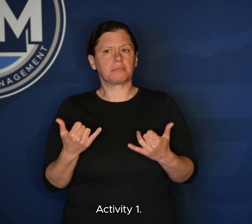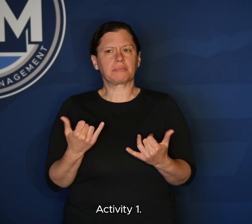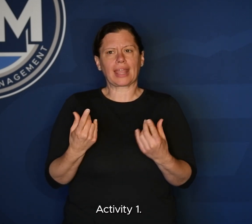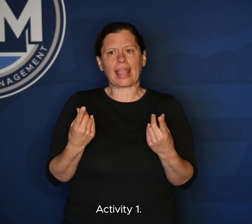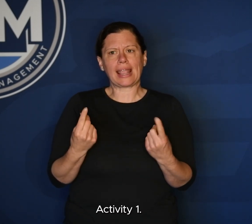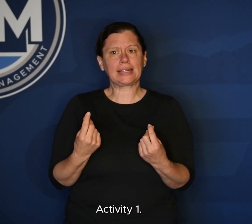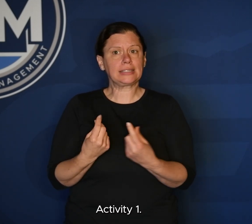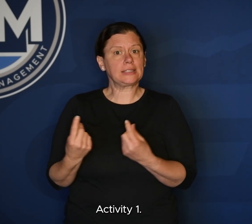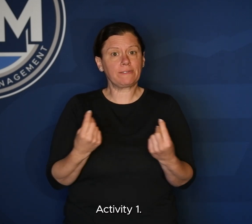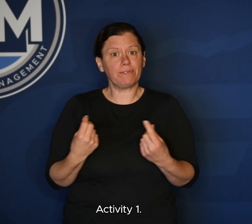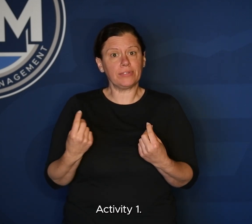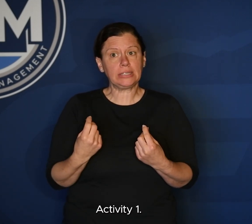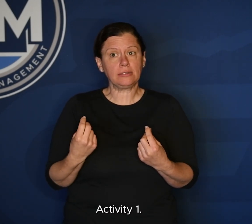Activity 1.